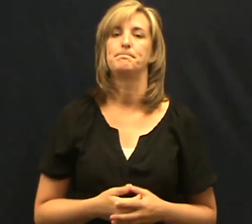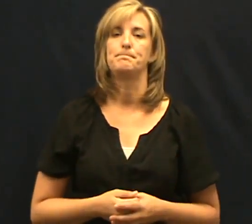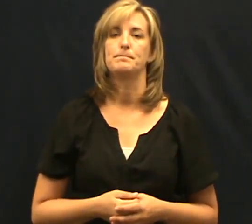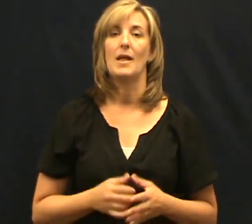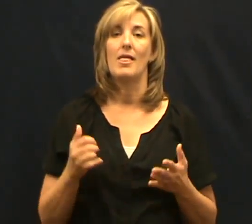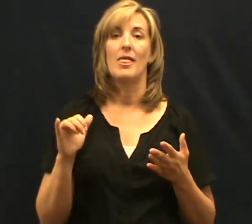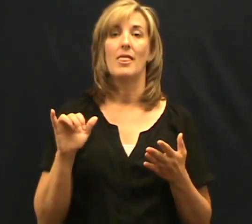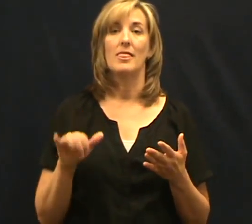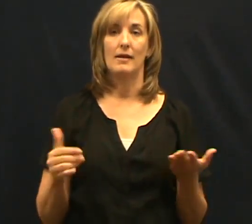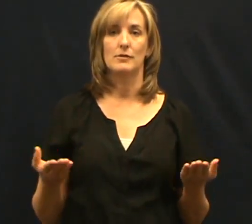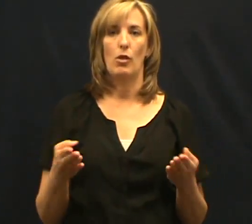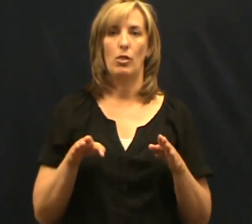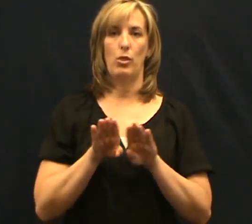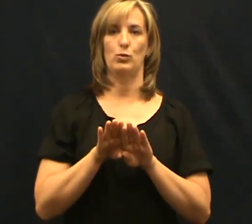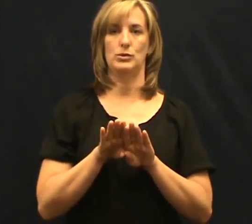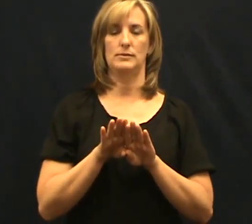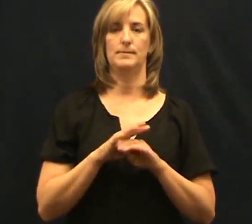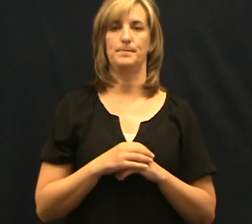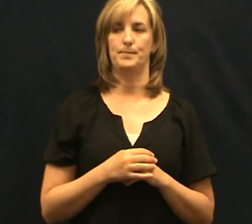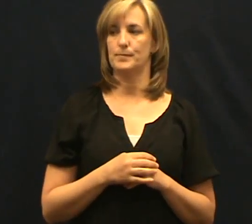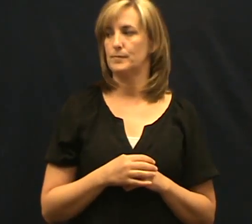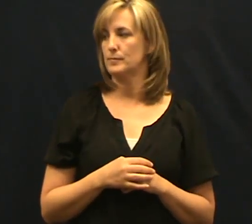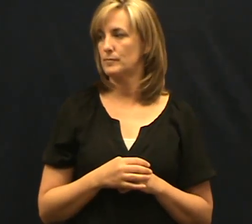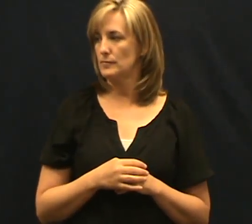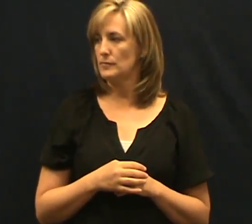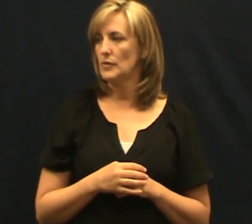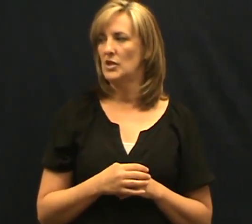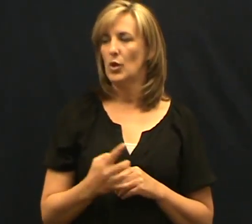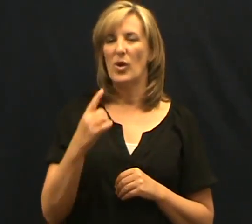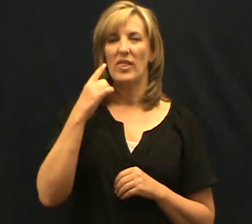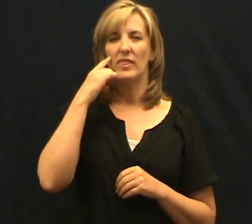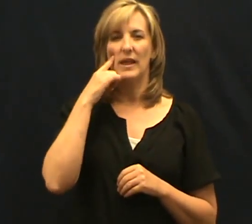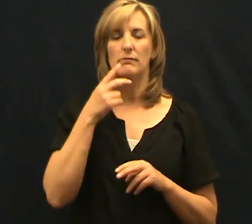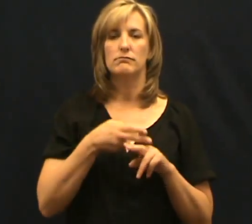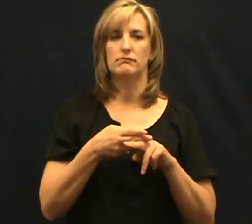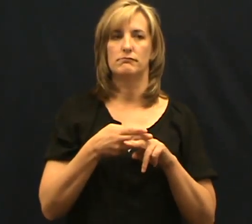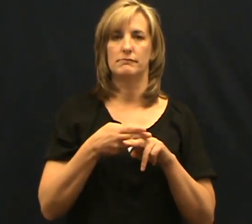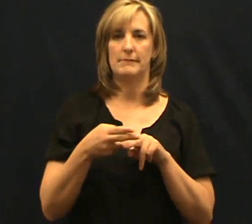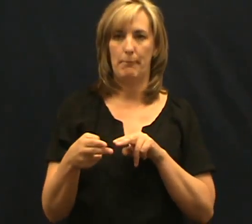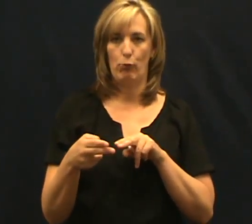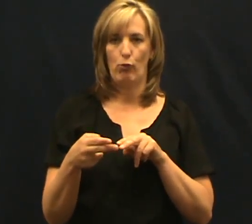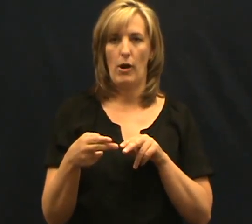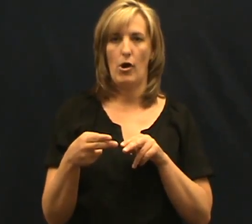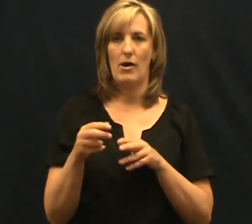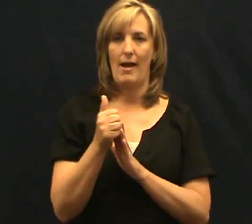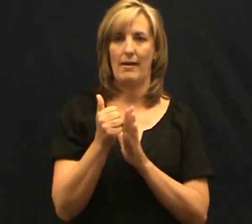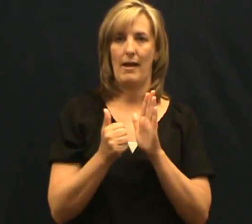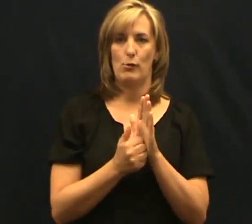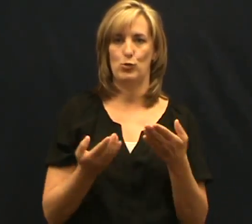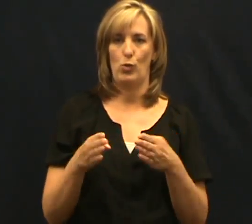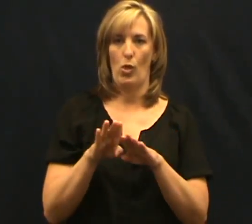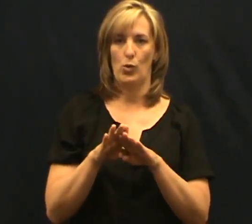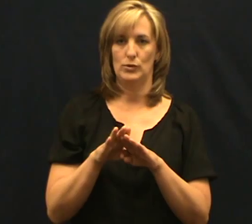again, we consider revenue and expense accounts temporary accounts that have to be closed out at the end of the year. So let's take a look once more at